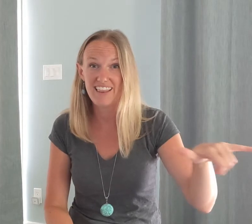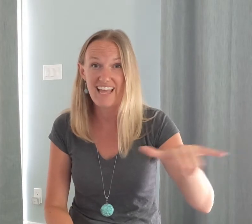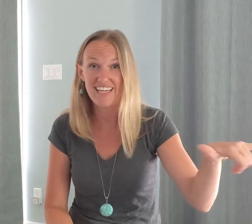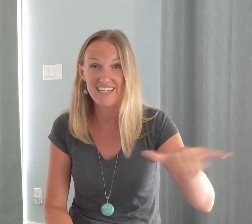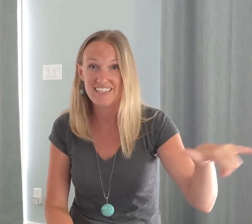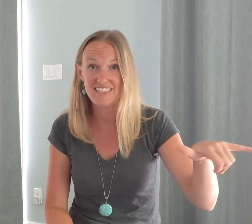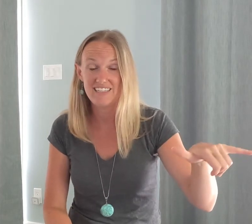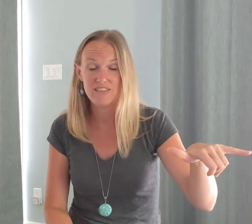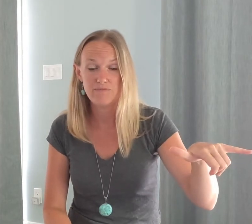like.